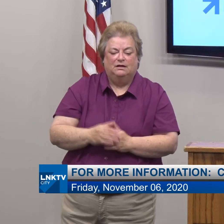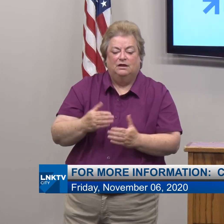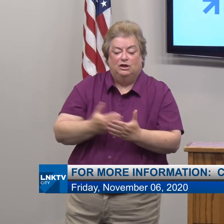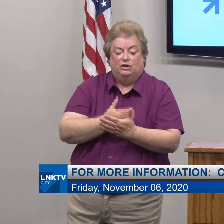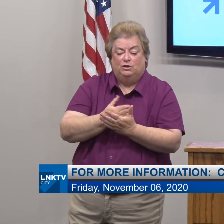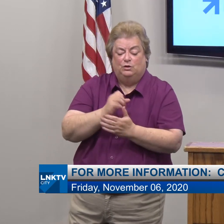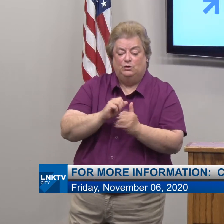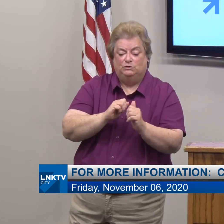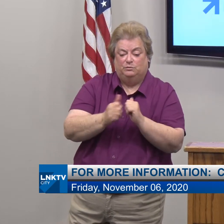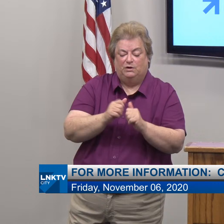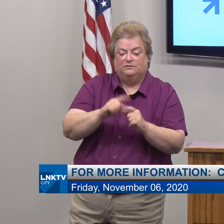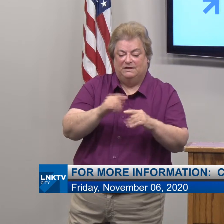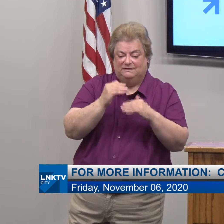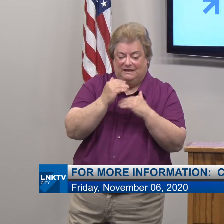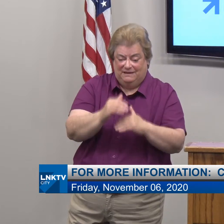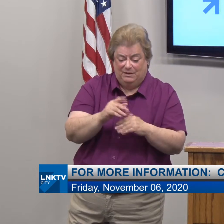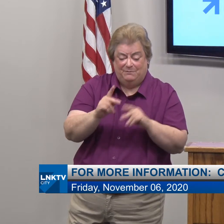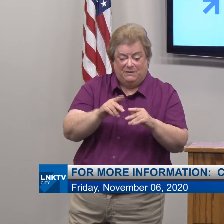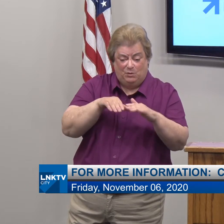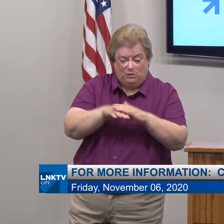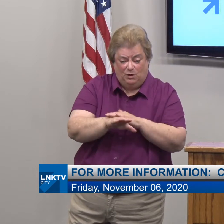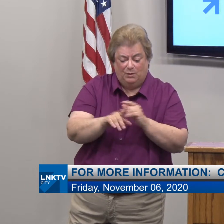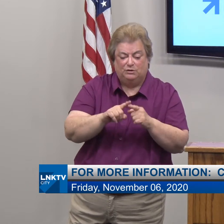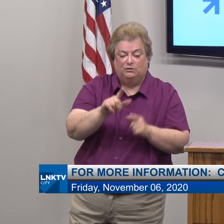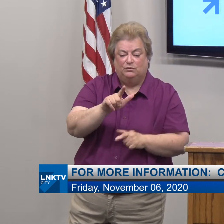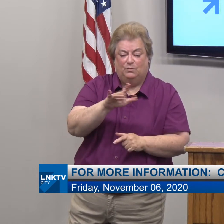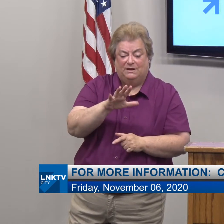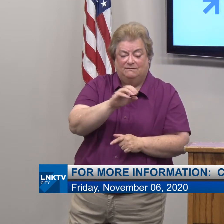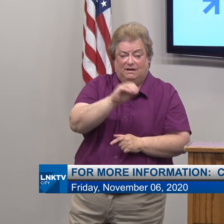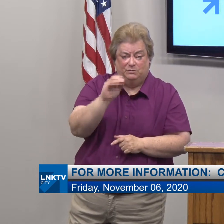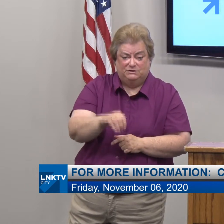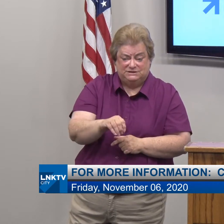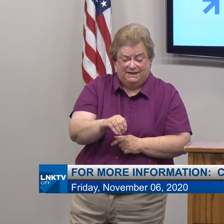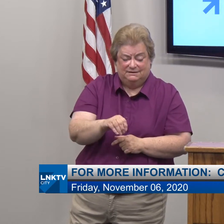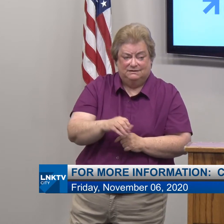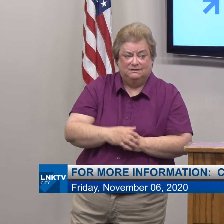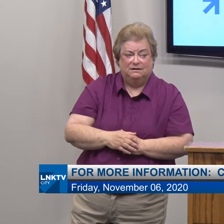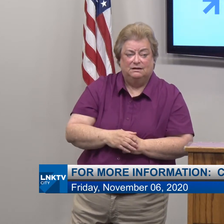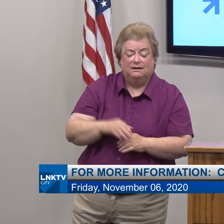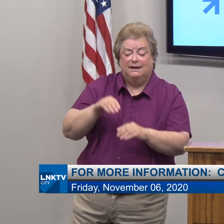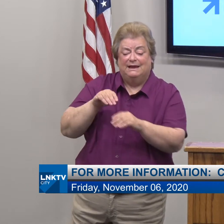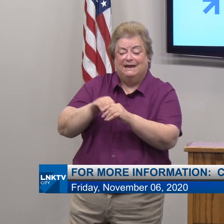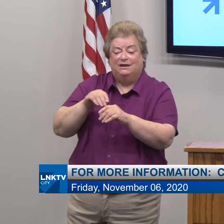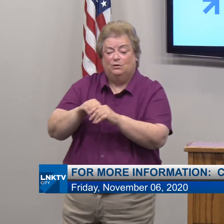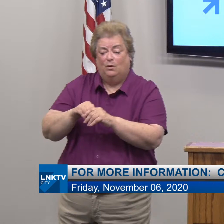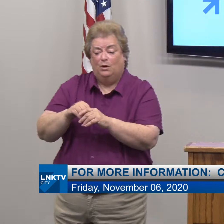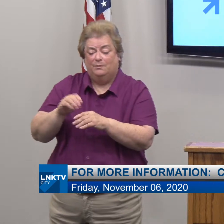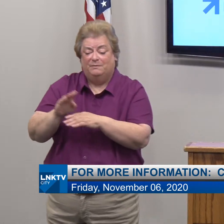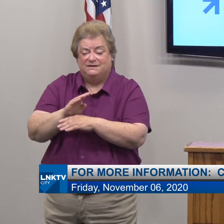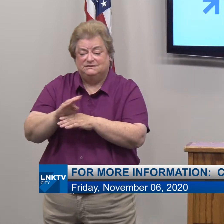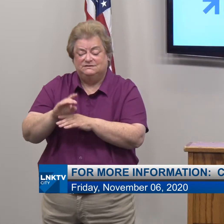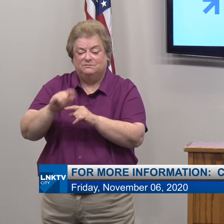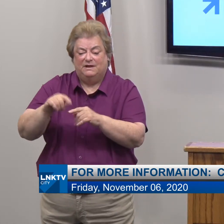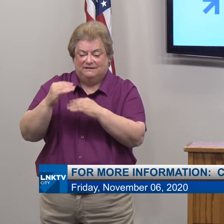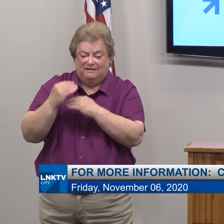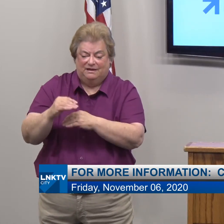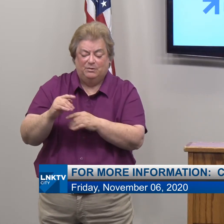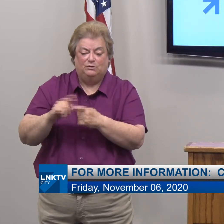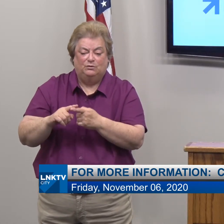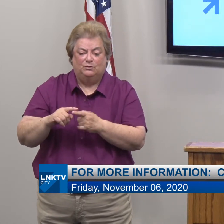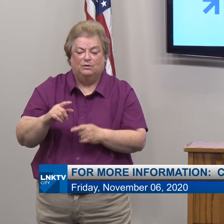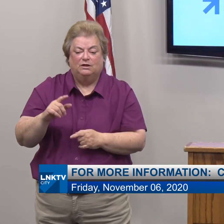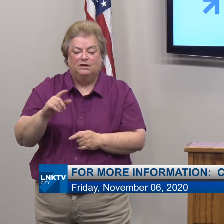must limit spectators to no more than 25% of capacity. Indoor venues must limit spectators to no